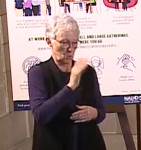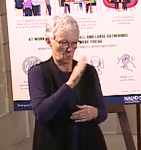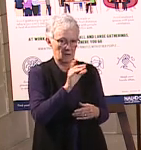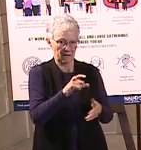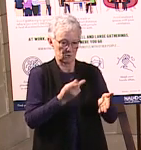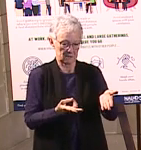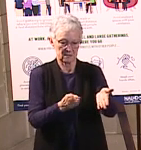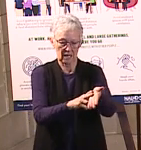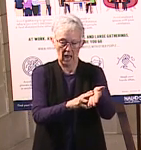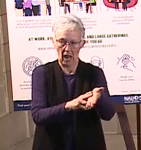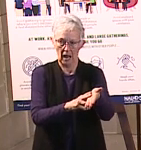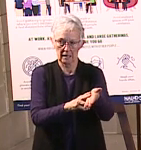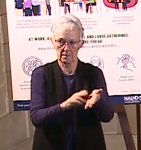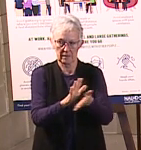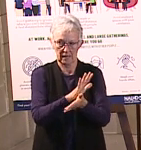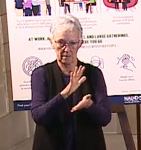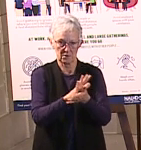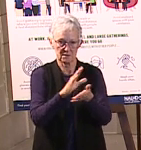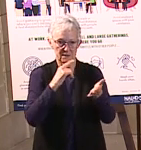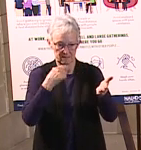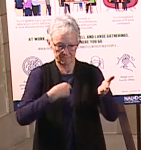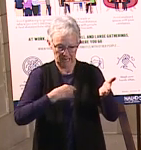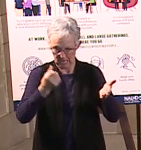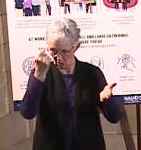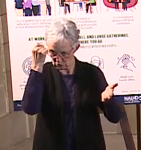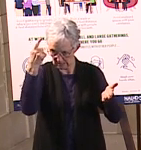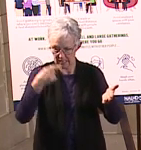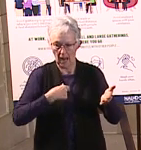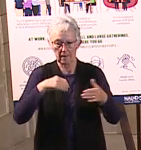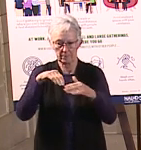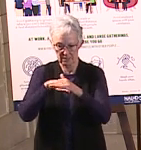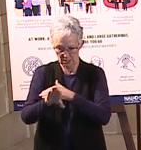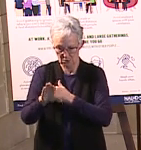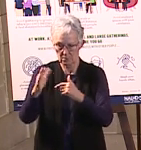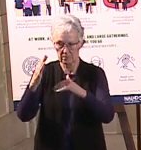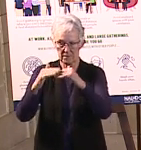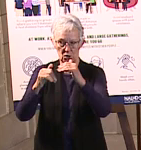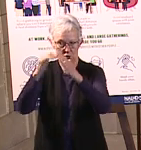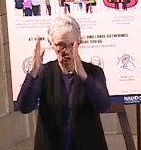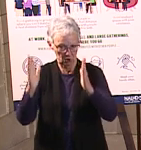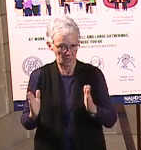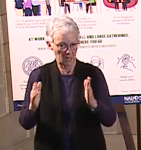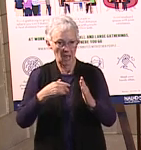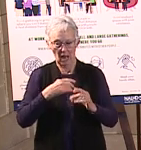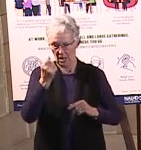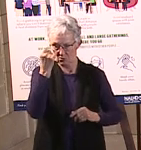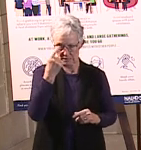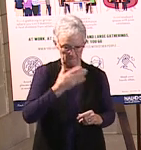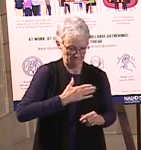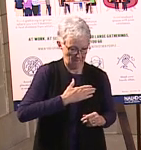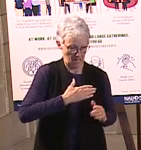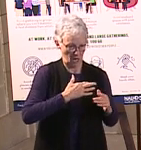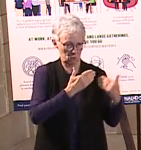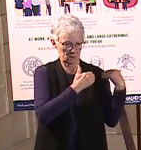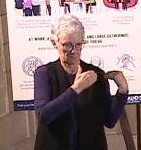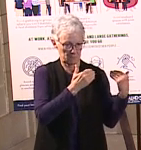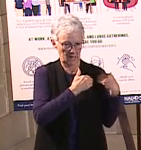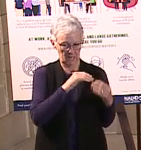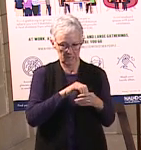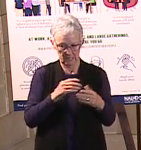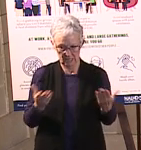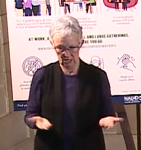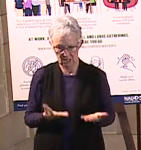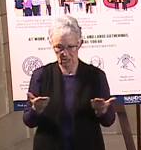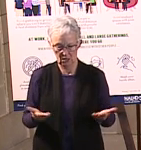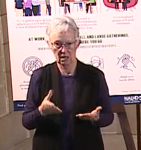waiver indicating that they understand that they're coming into a building, understand their responsibilities in that building and anything related to